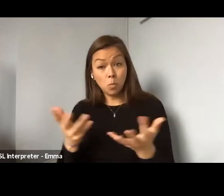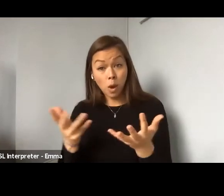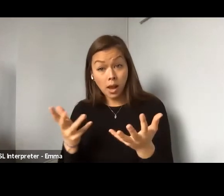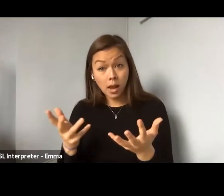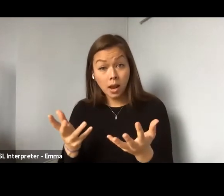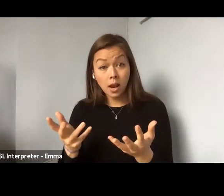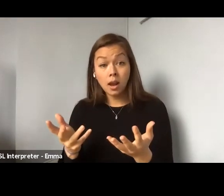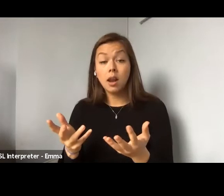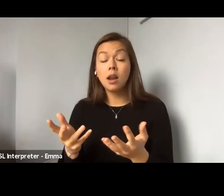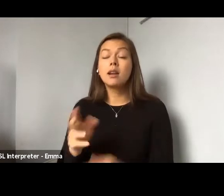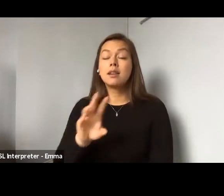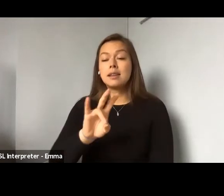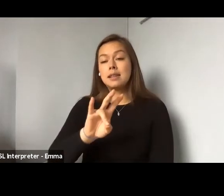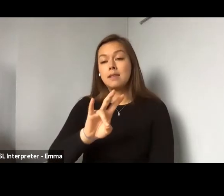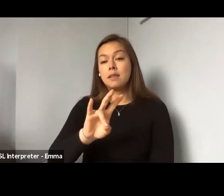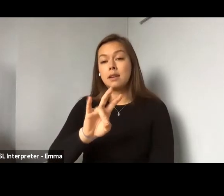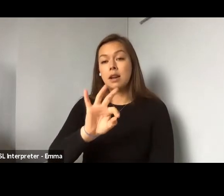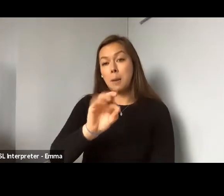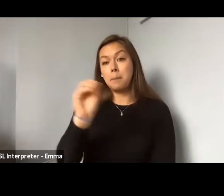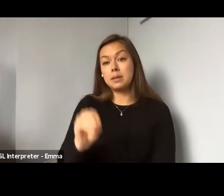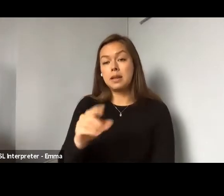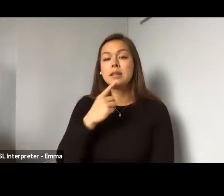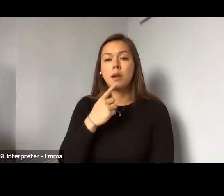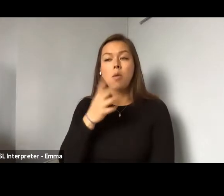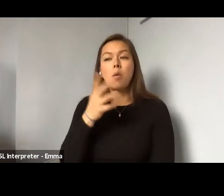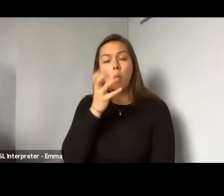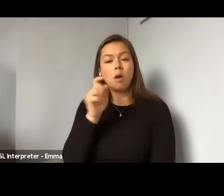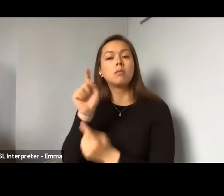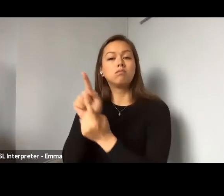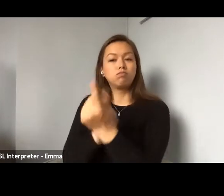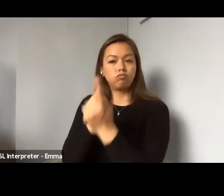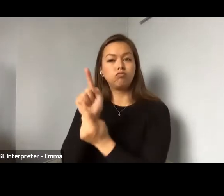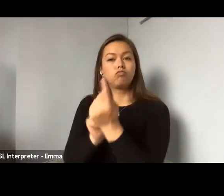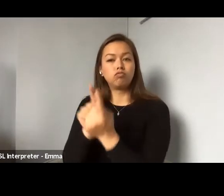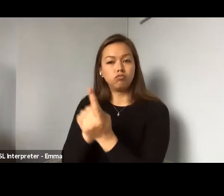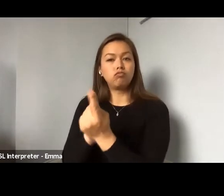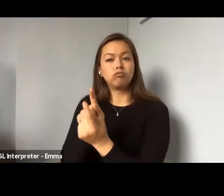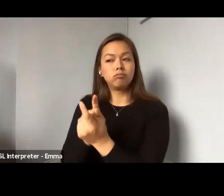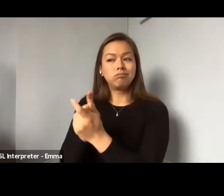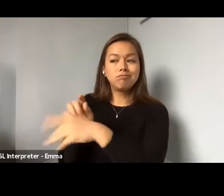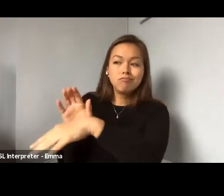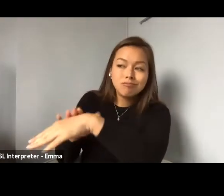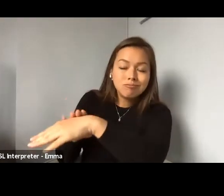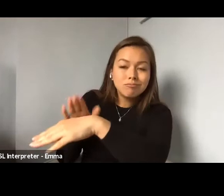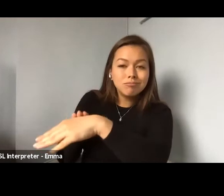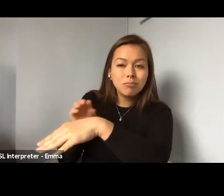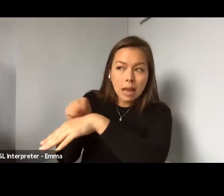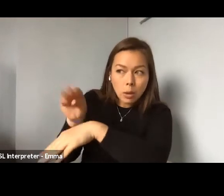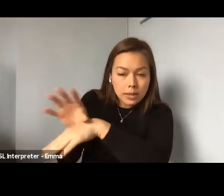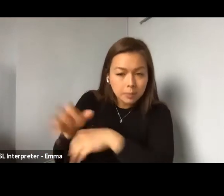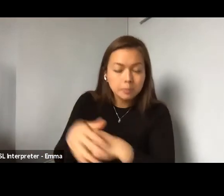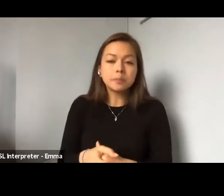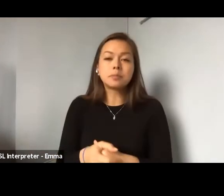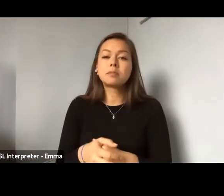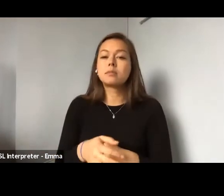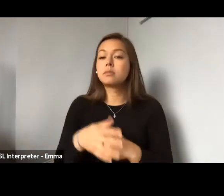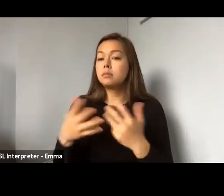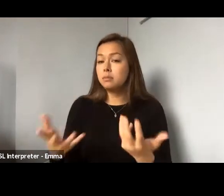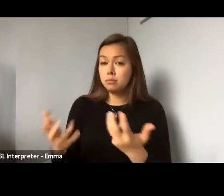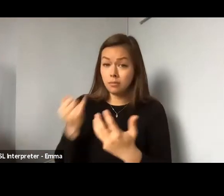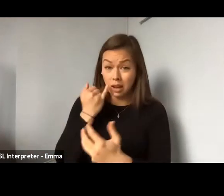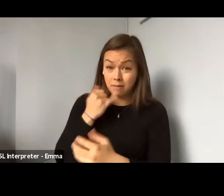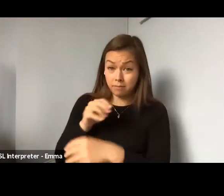so 79%. And so that was a very positive outcome in the sense that one-on-one counseling, as long as the counselor is a good fit,